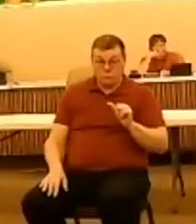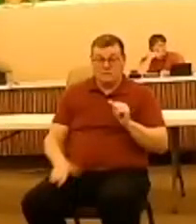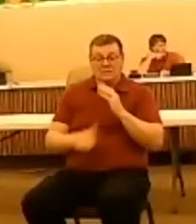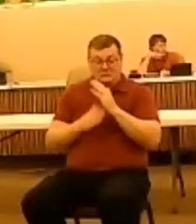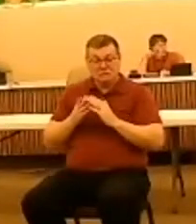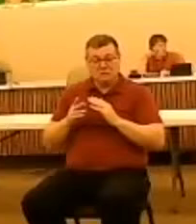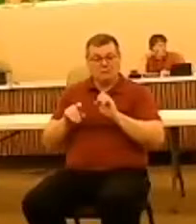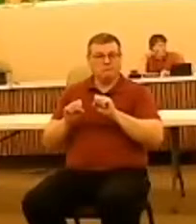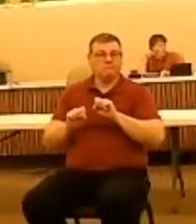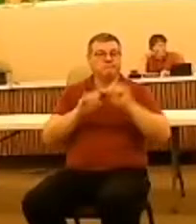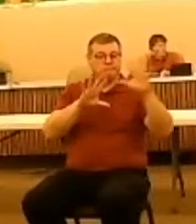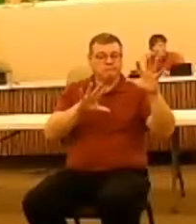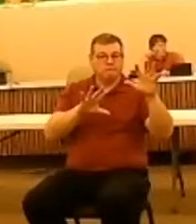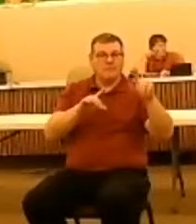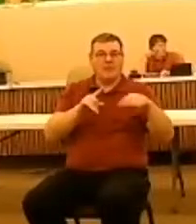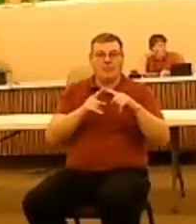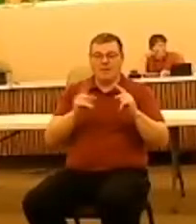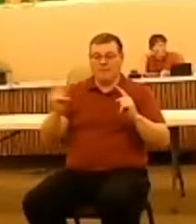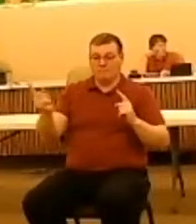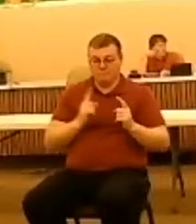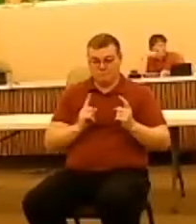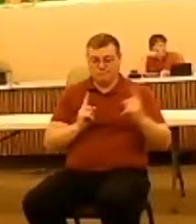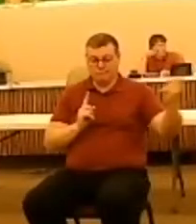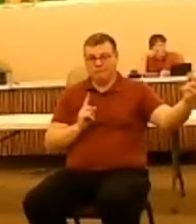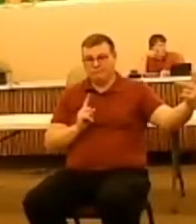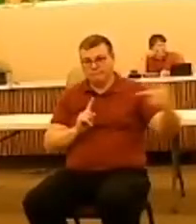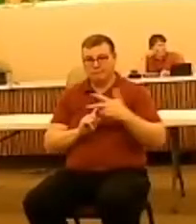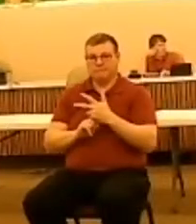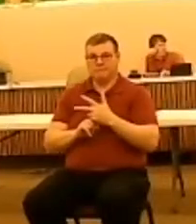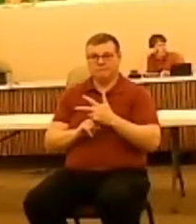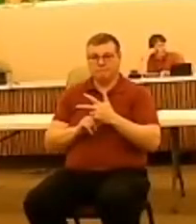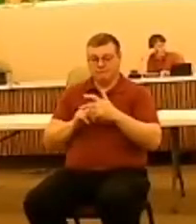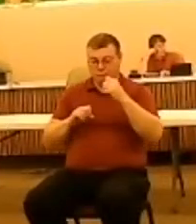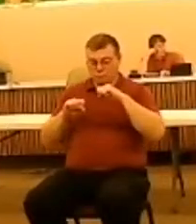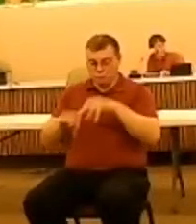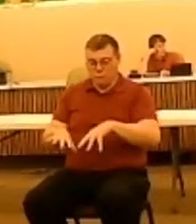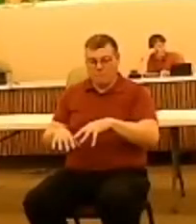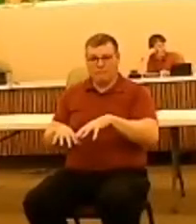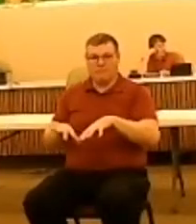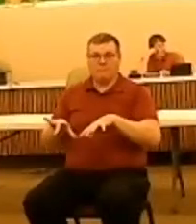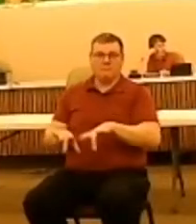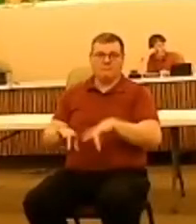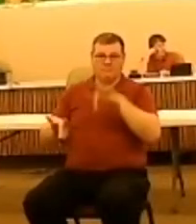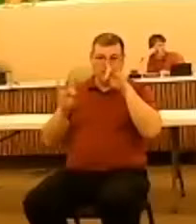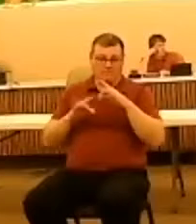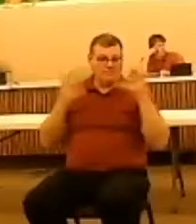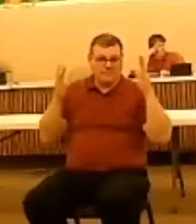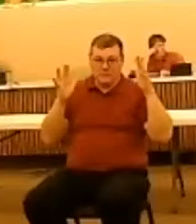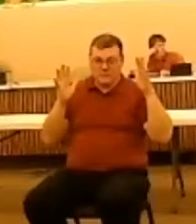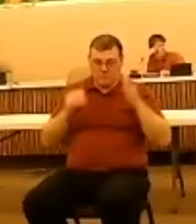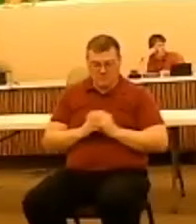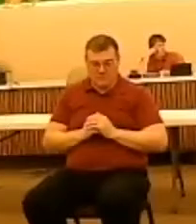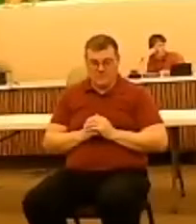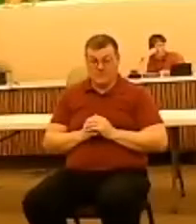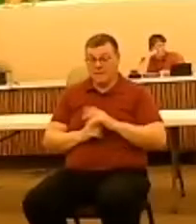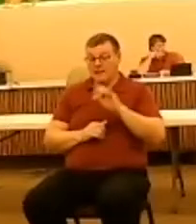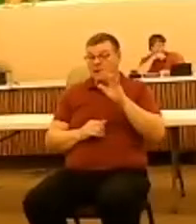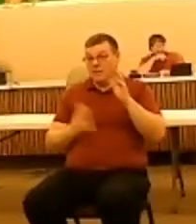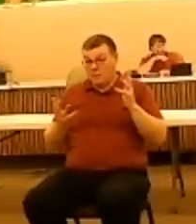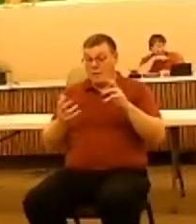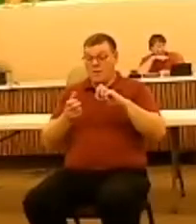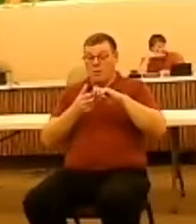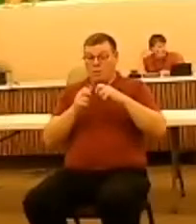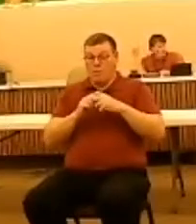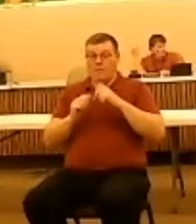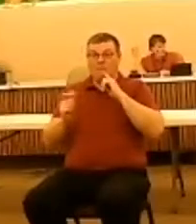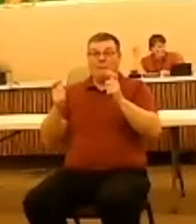inventory elsewhere, and it's largely a pick up and drop off location, right? So if the issue is the